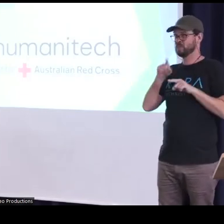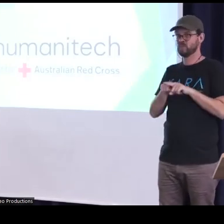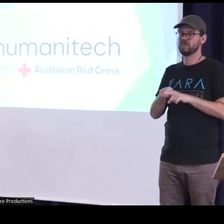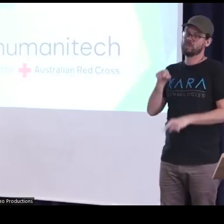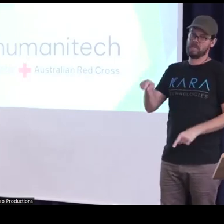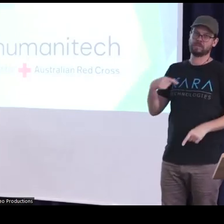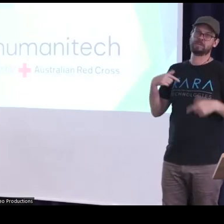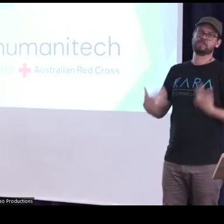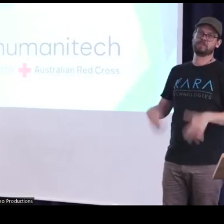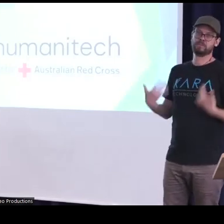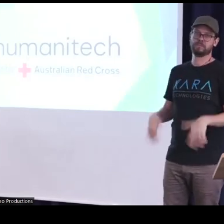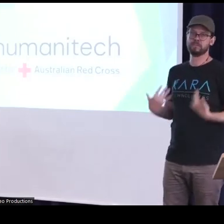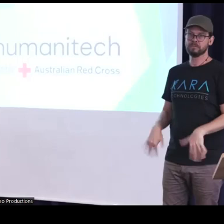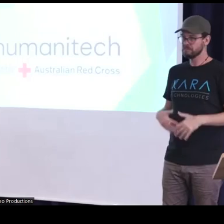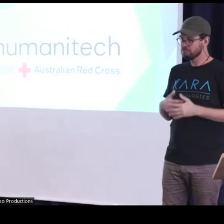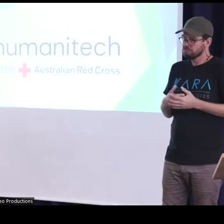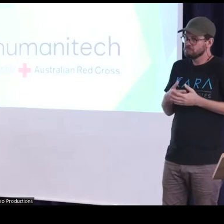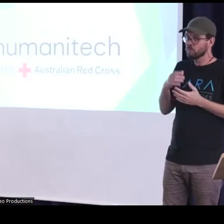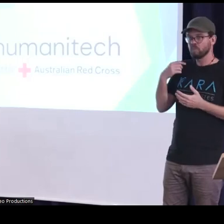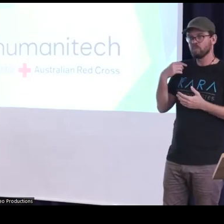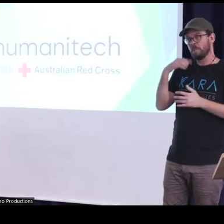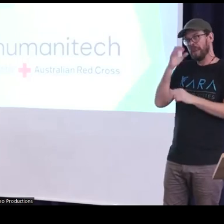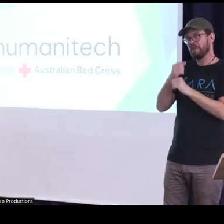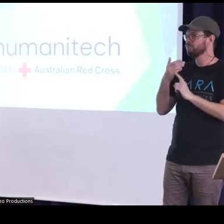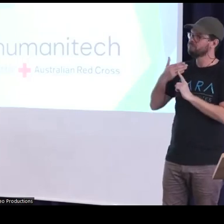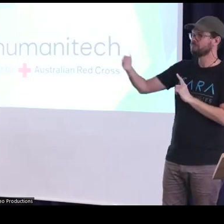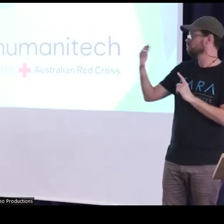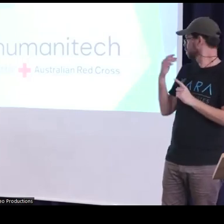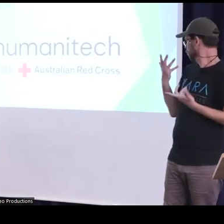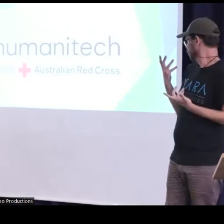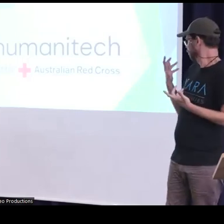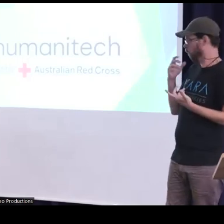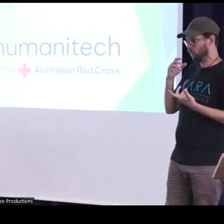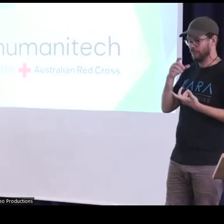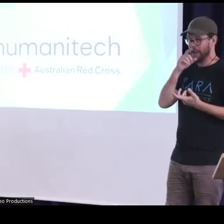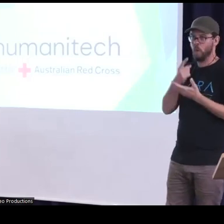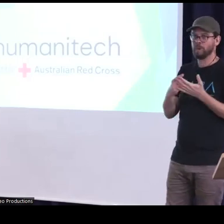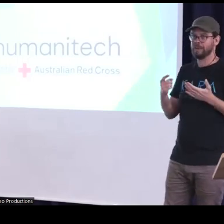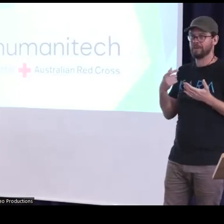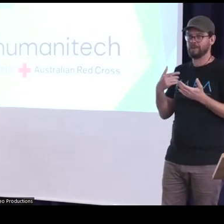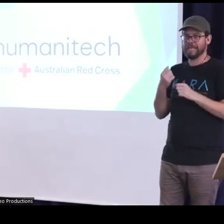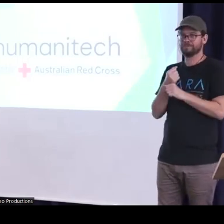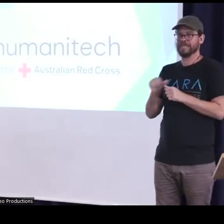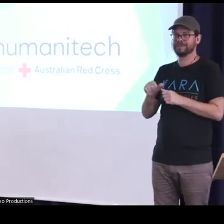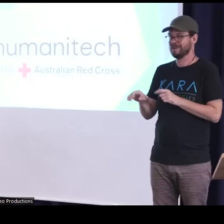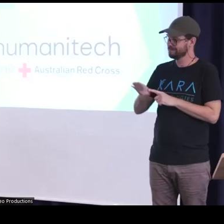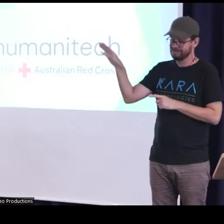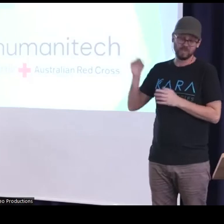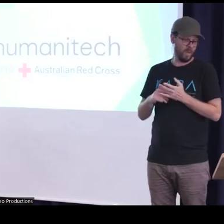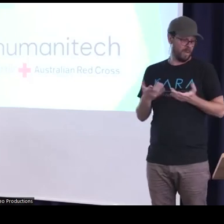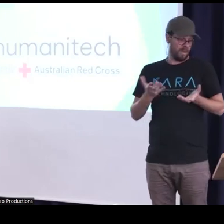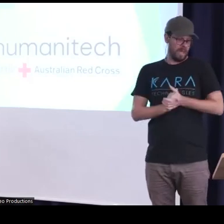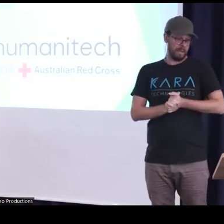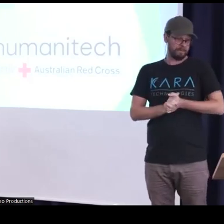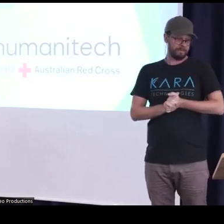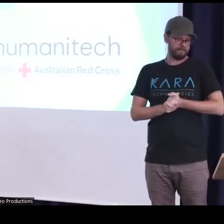used in the future in these emergency settings. This is the language that we use. I really believe in the future of this product, and we